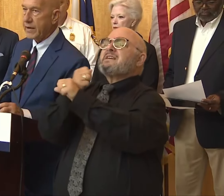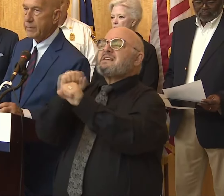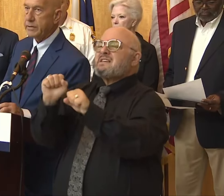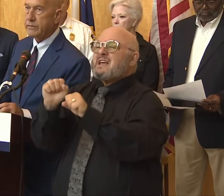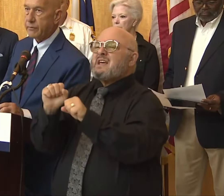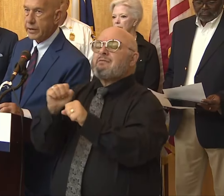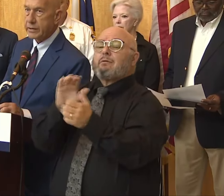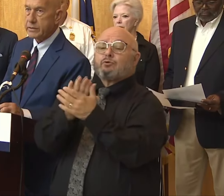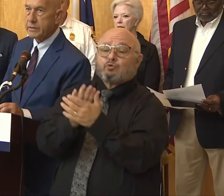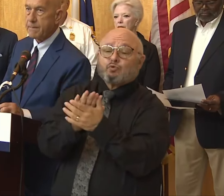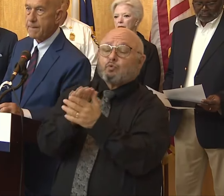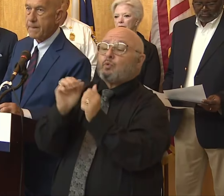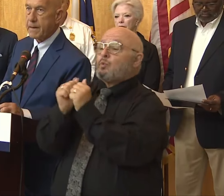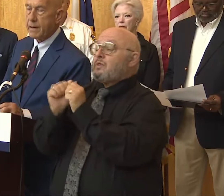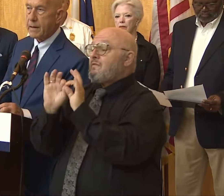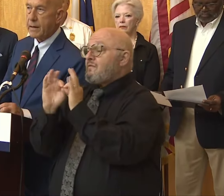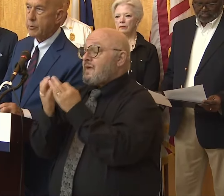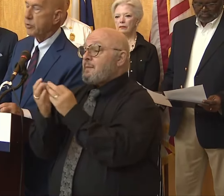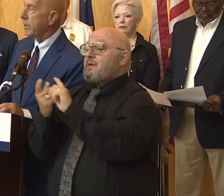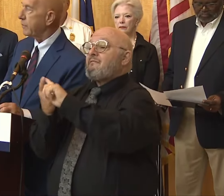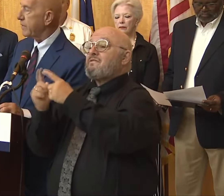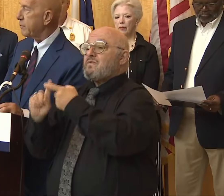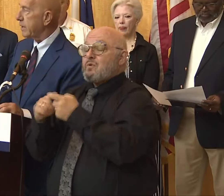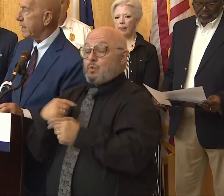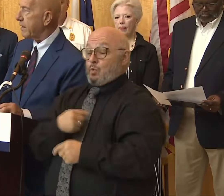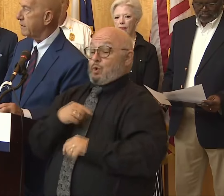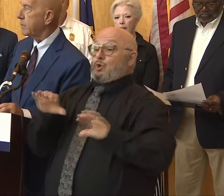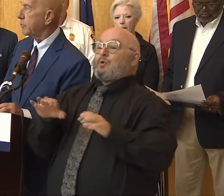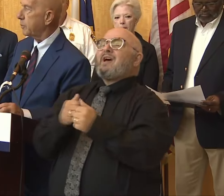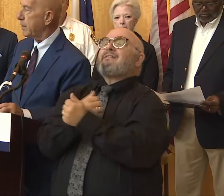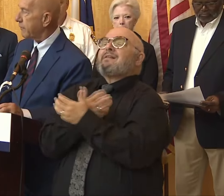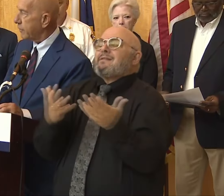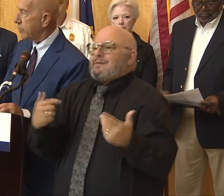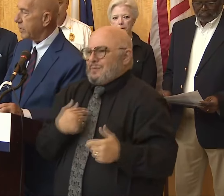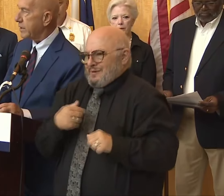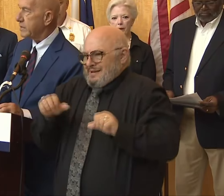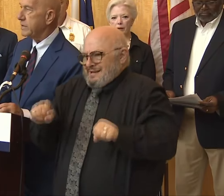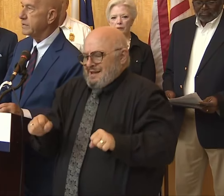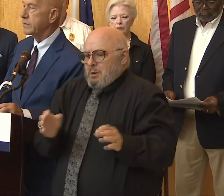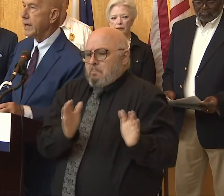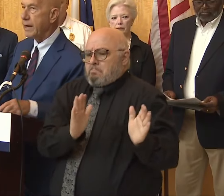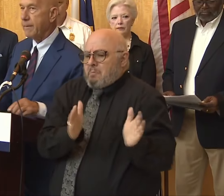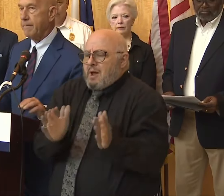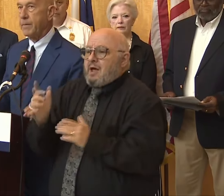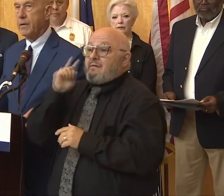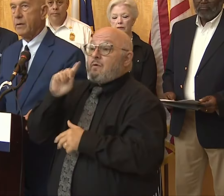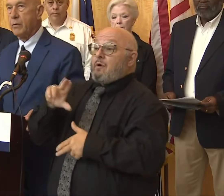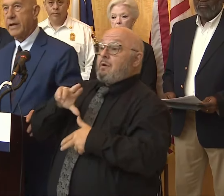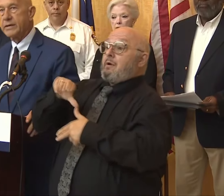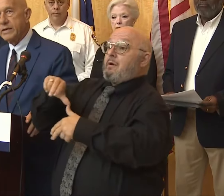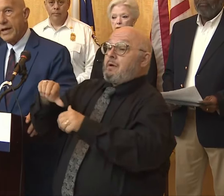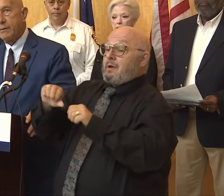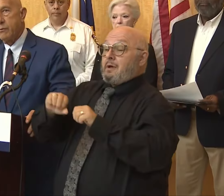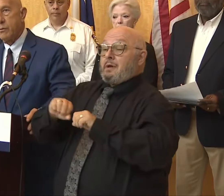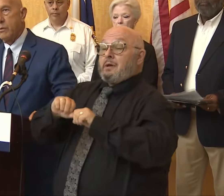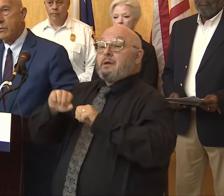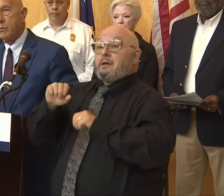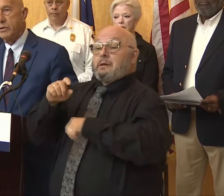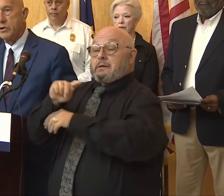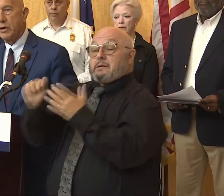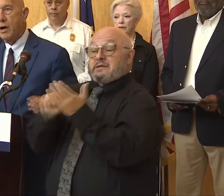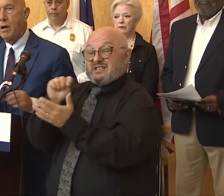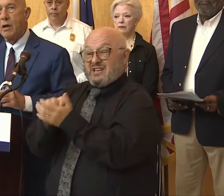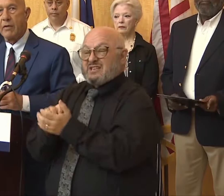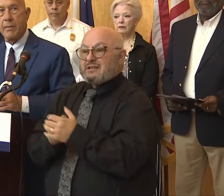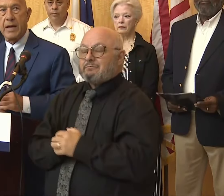with their families, friends, and we're doing everything we can to prepare for hurricane season. Now, with that said,